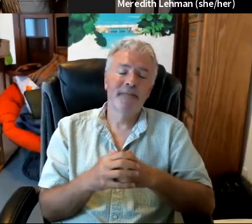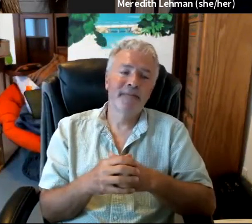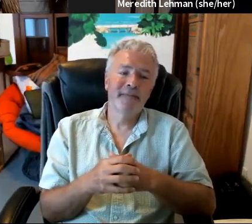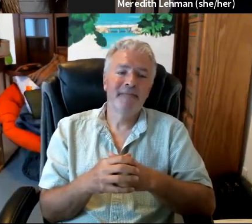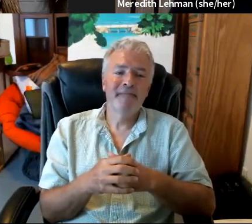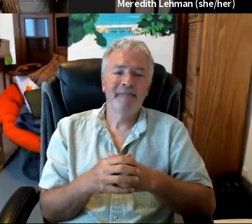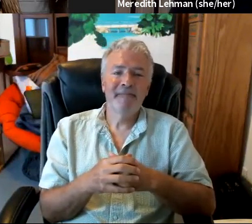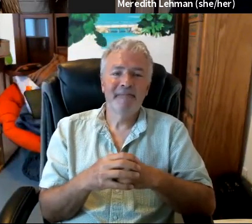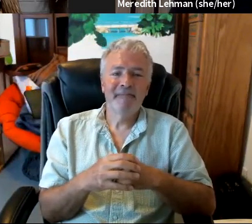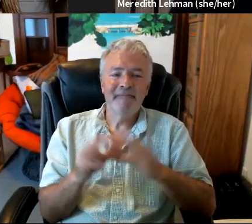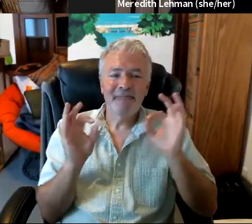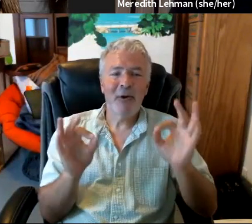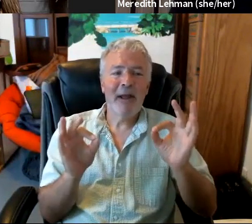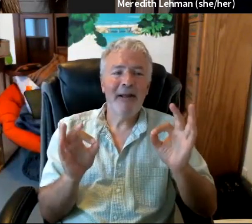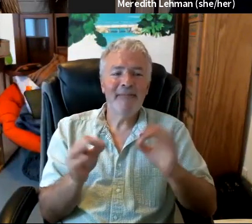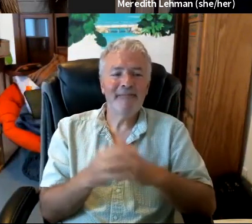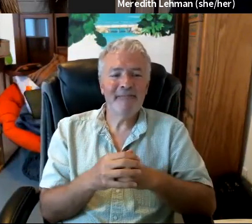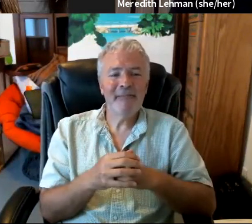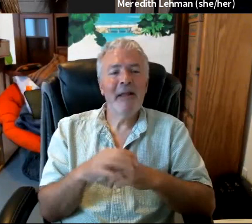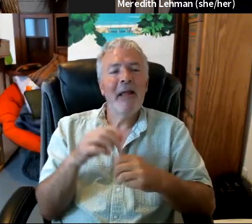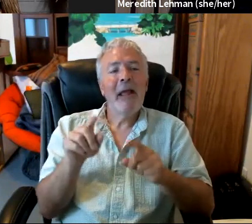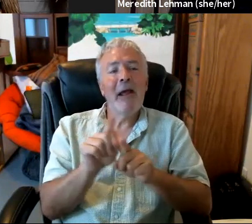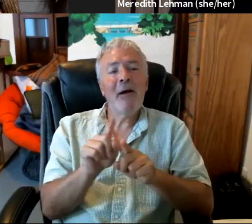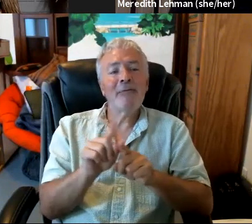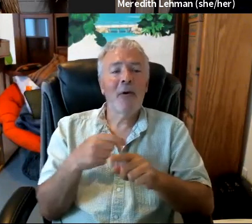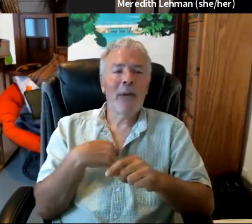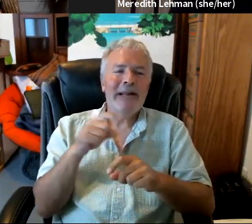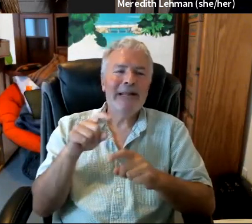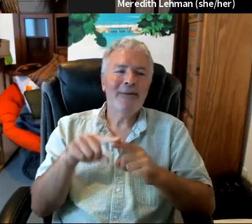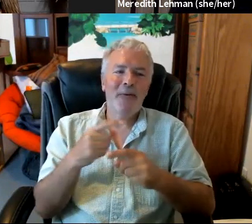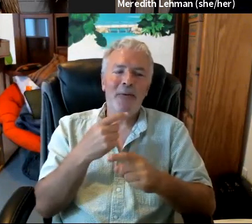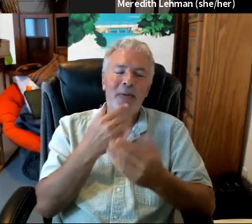Again, thank you. Thank you very much. So, all right.